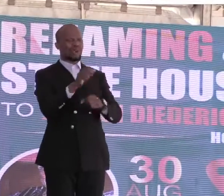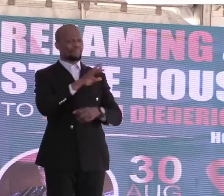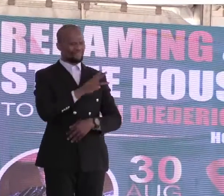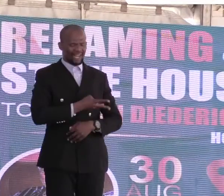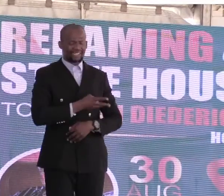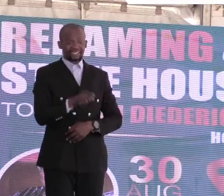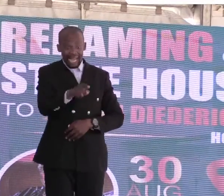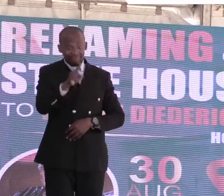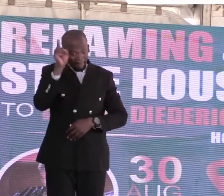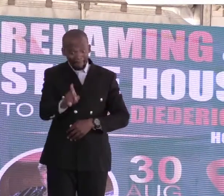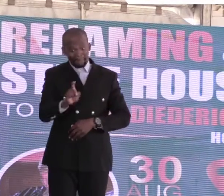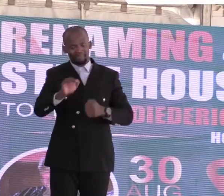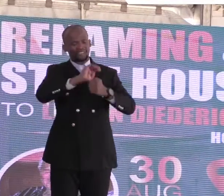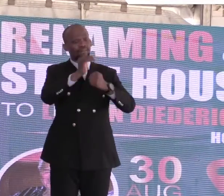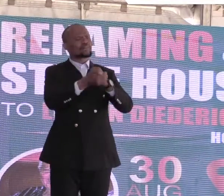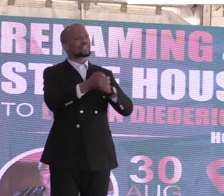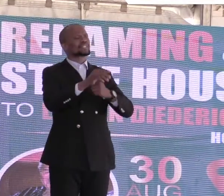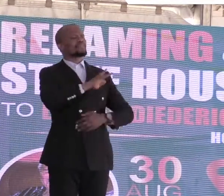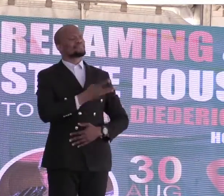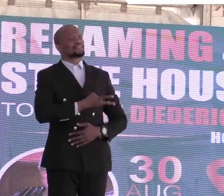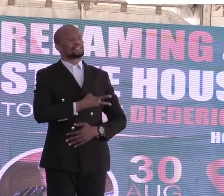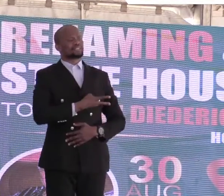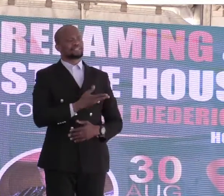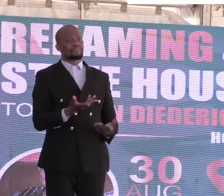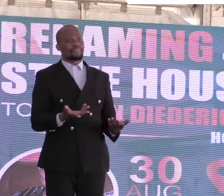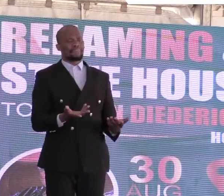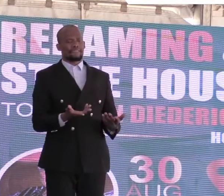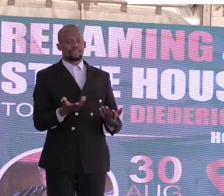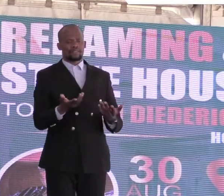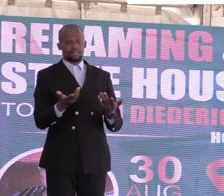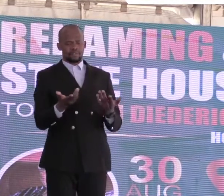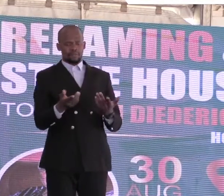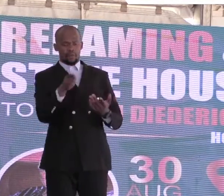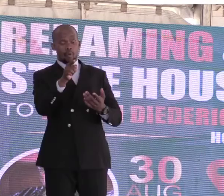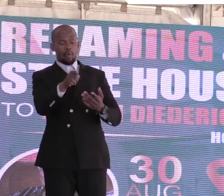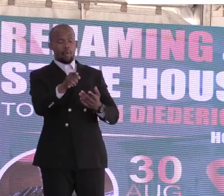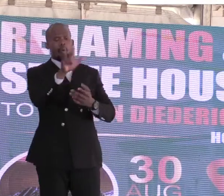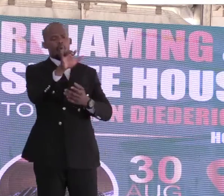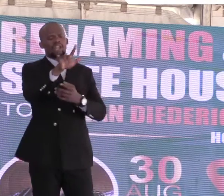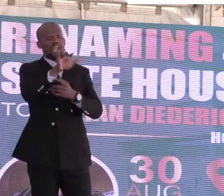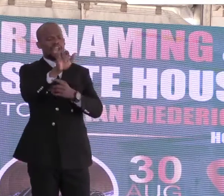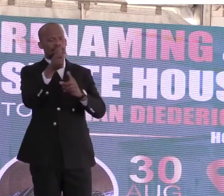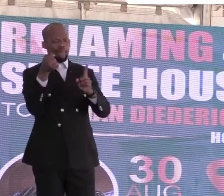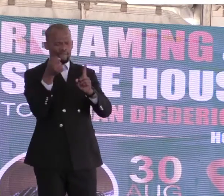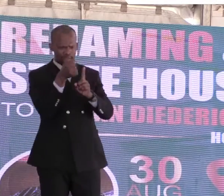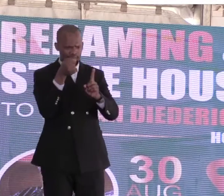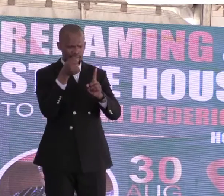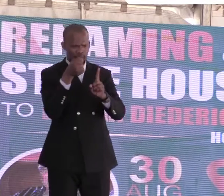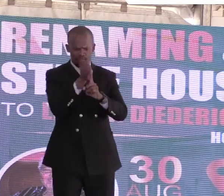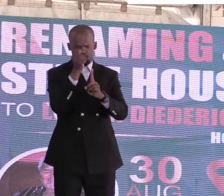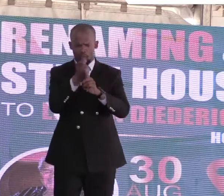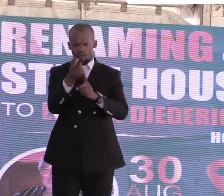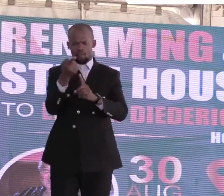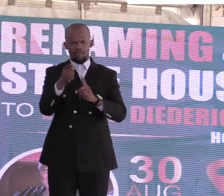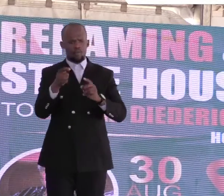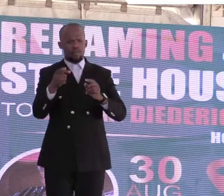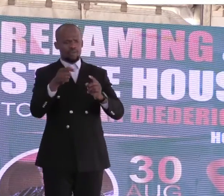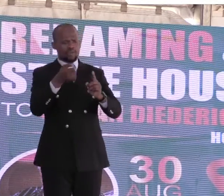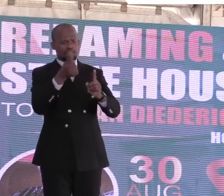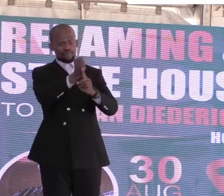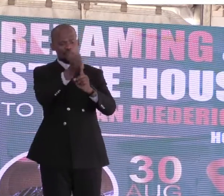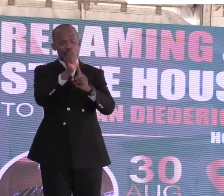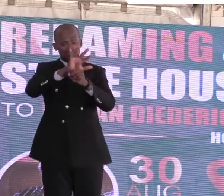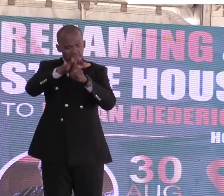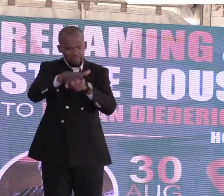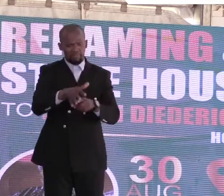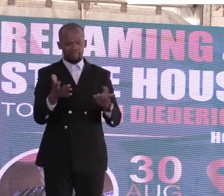be protectors of women. Mama Lillian and her generation fought apartheid so that we could be